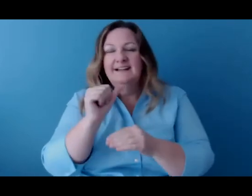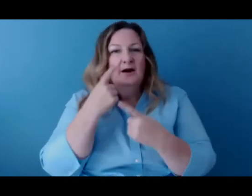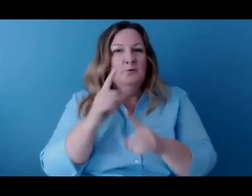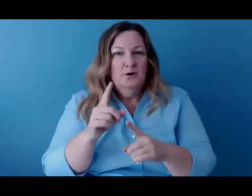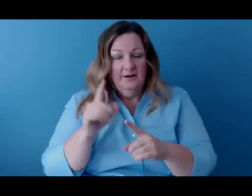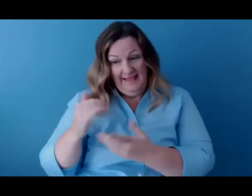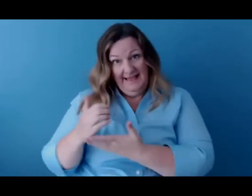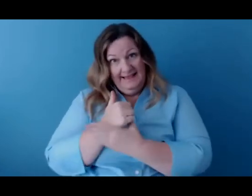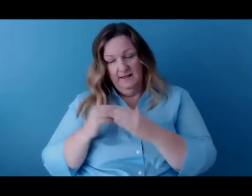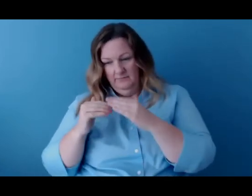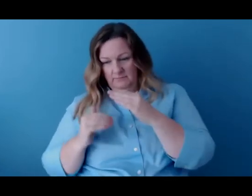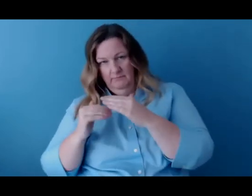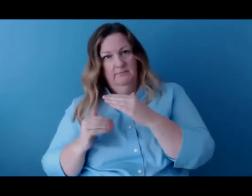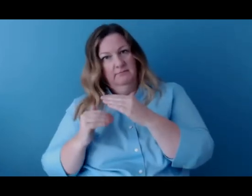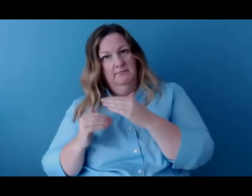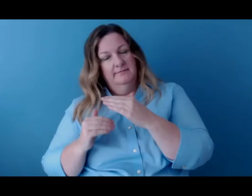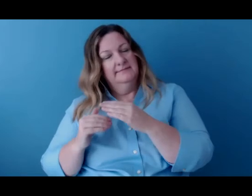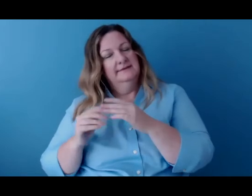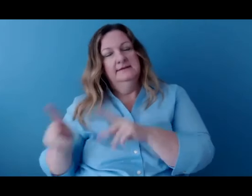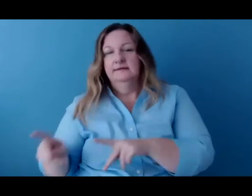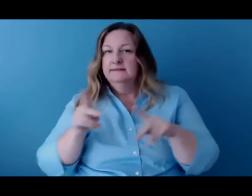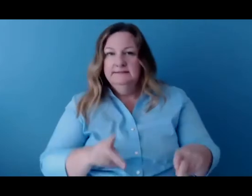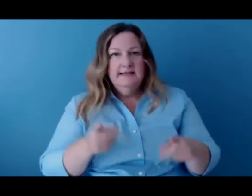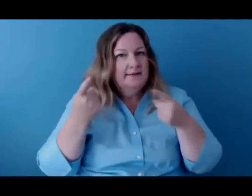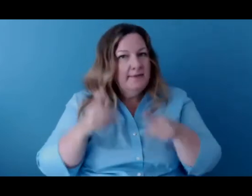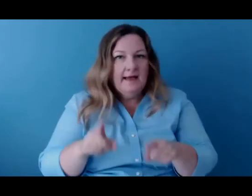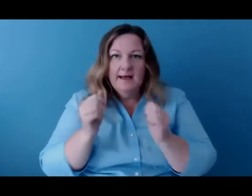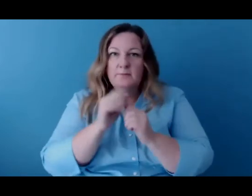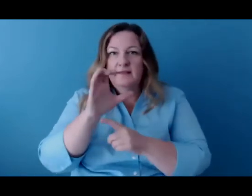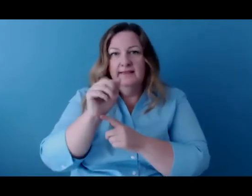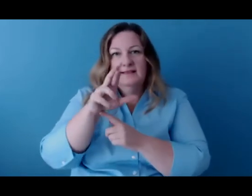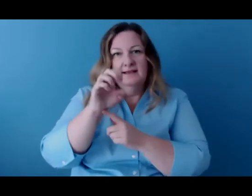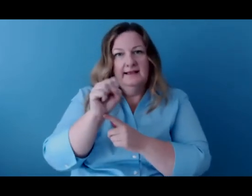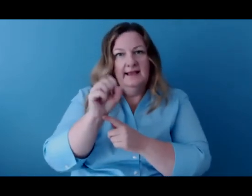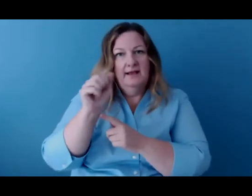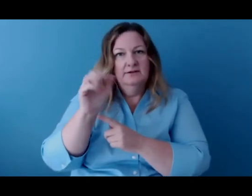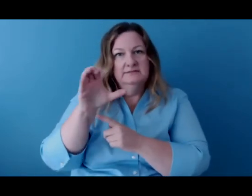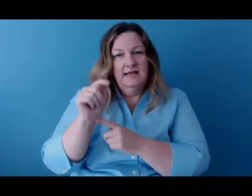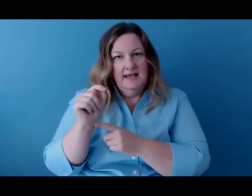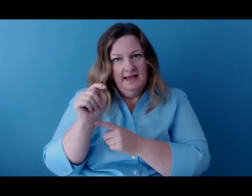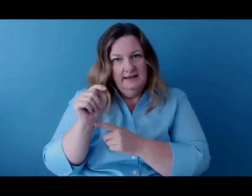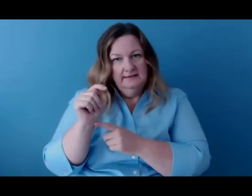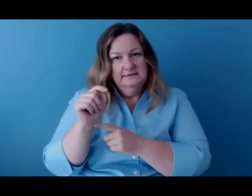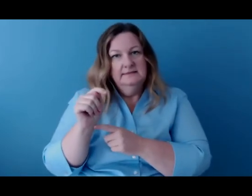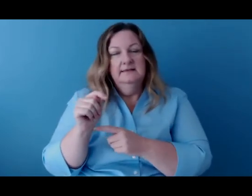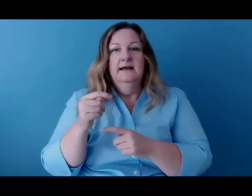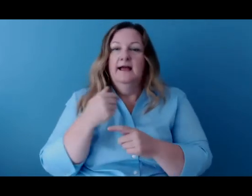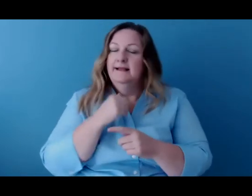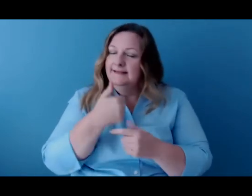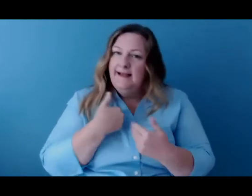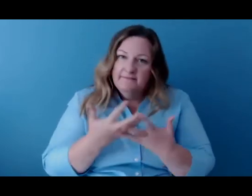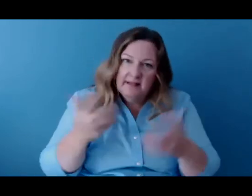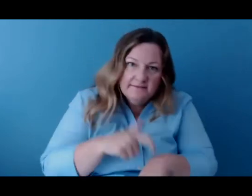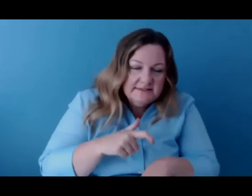doesn't work. It's the same concept that we had with some of our CARES Act. While we didn't have a lot of time and we had